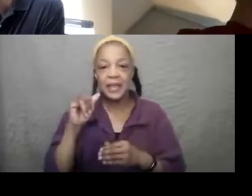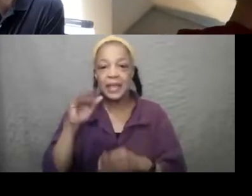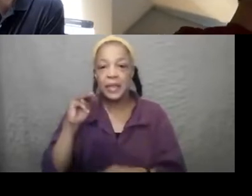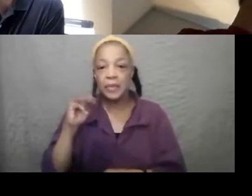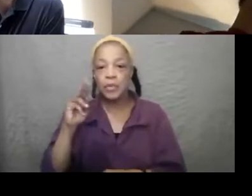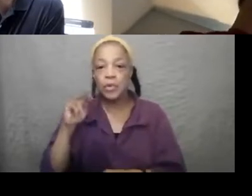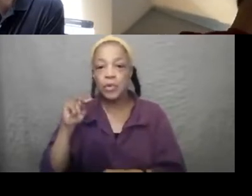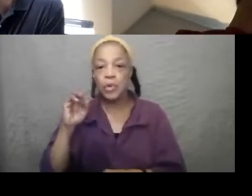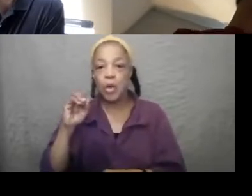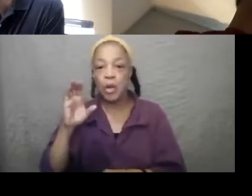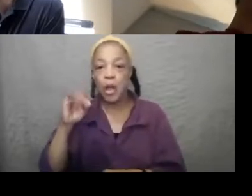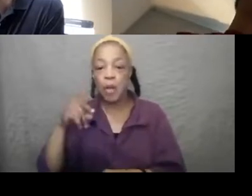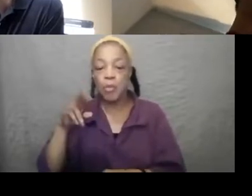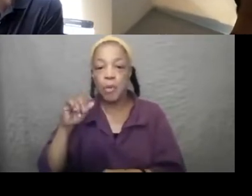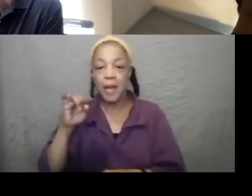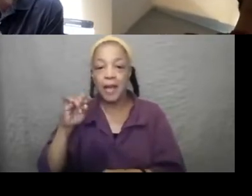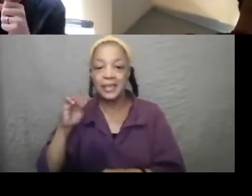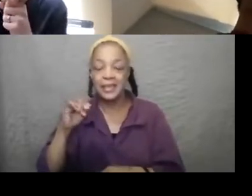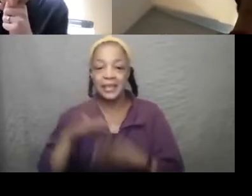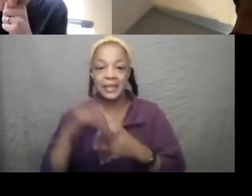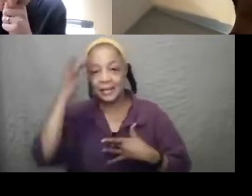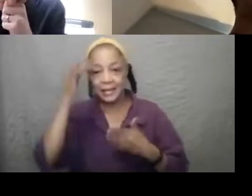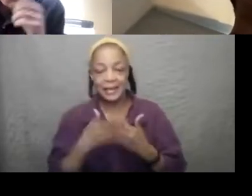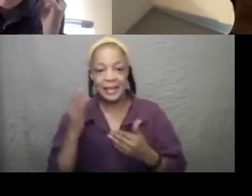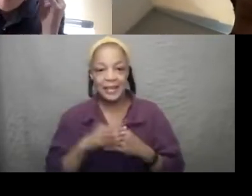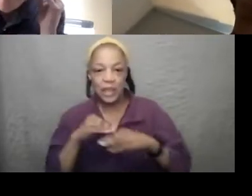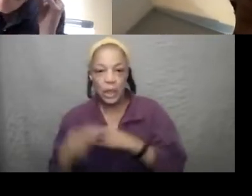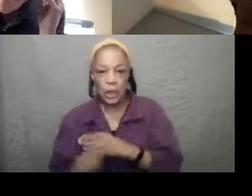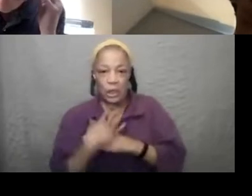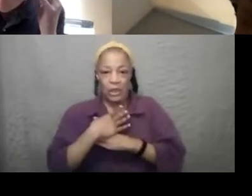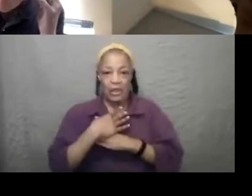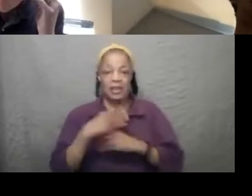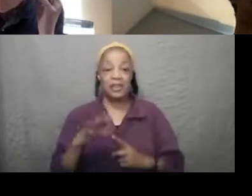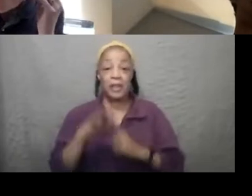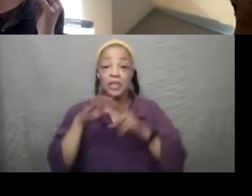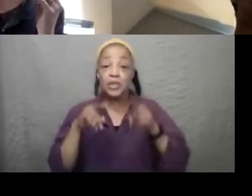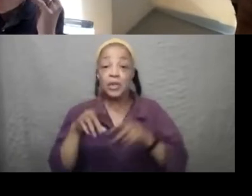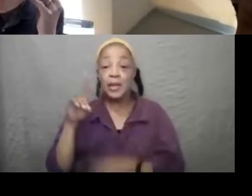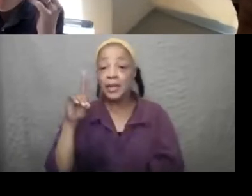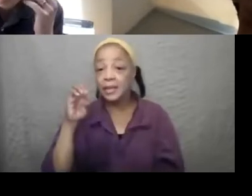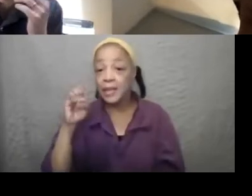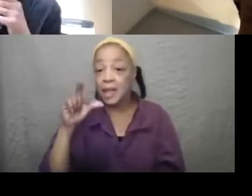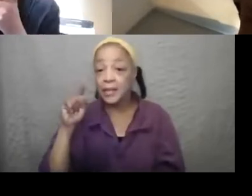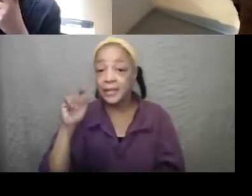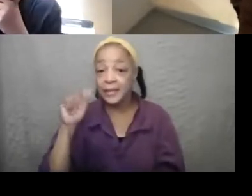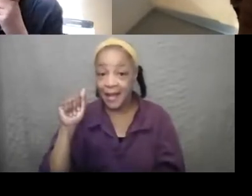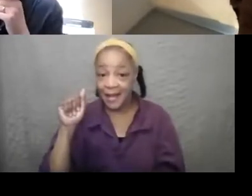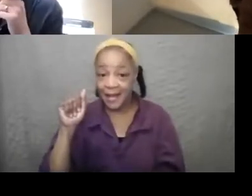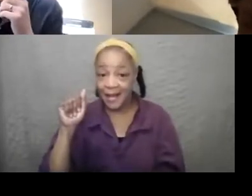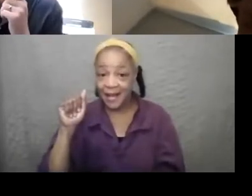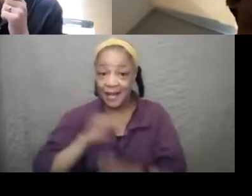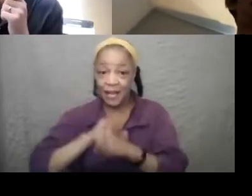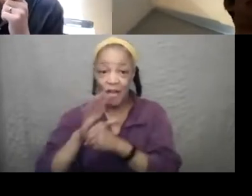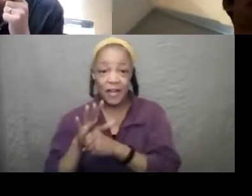being inside of a classroom, especially during the Delta variant spike before boosters was